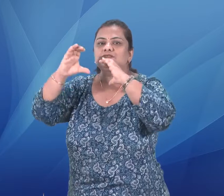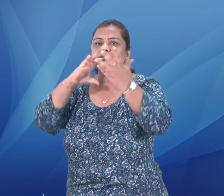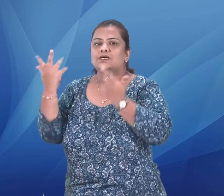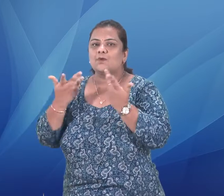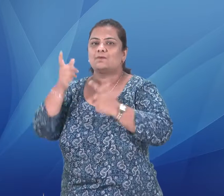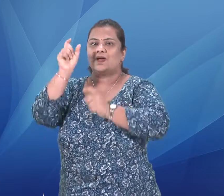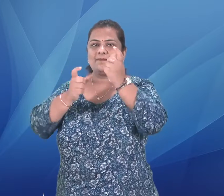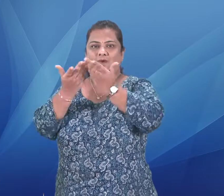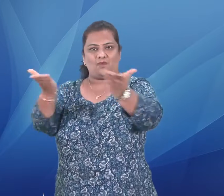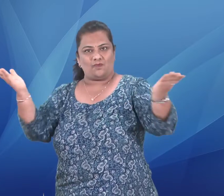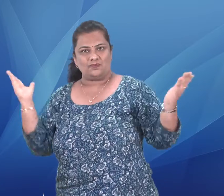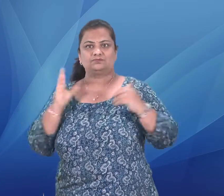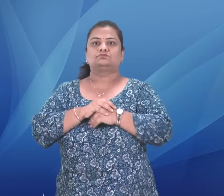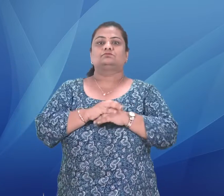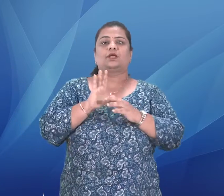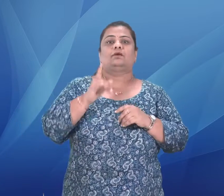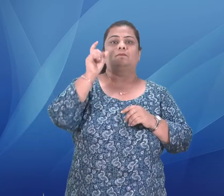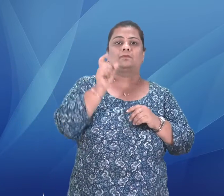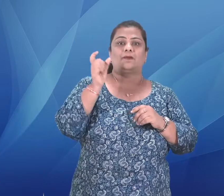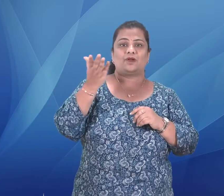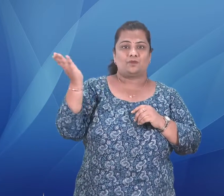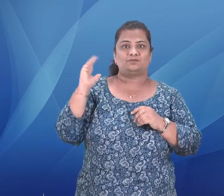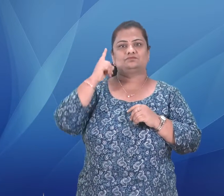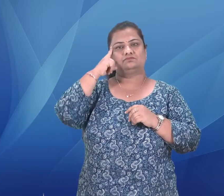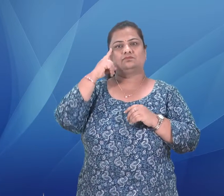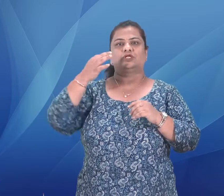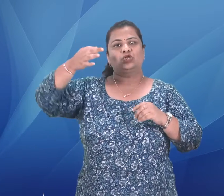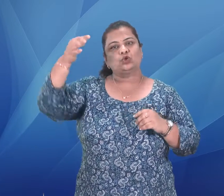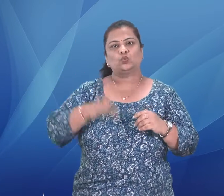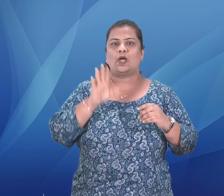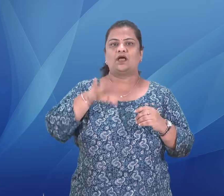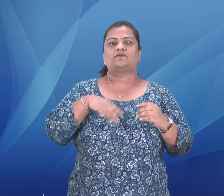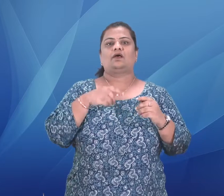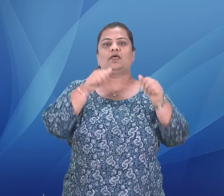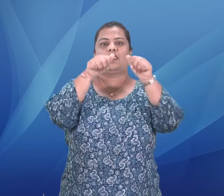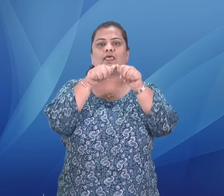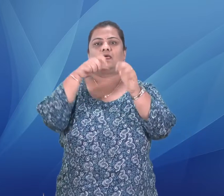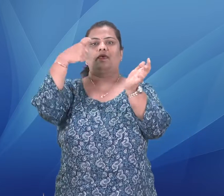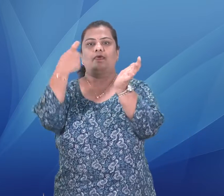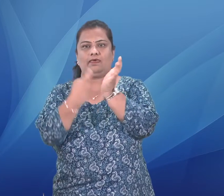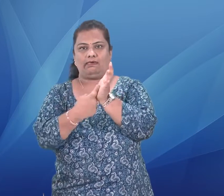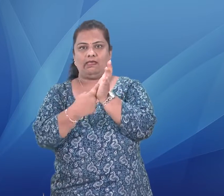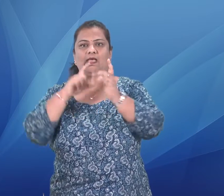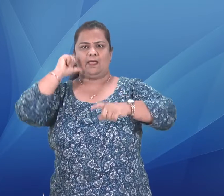Snapchat's 319 million users. There are approximately 48 million deaf and hard of hearing people in the United